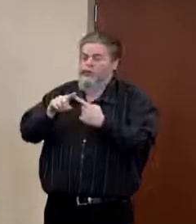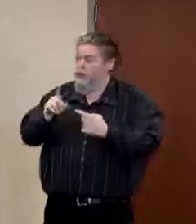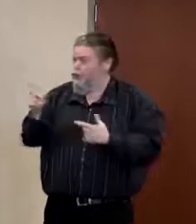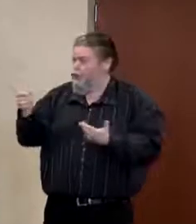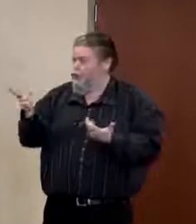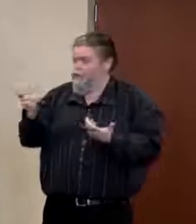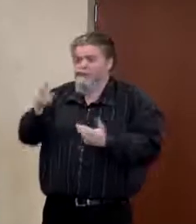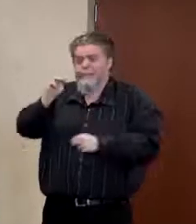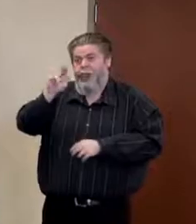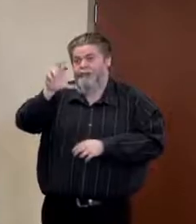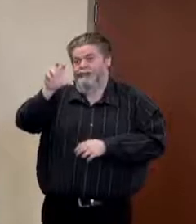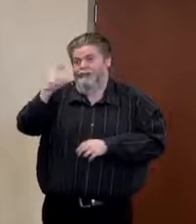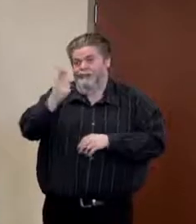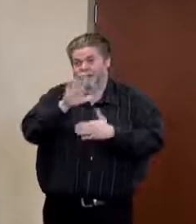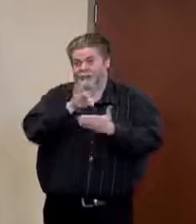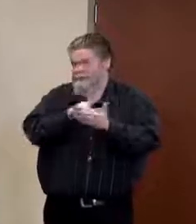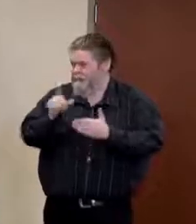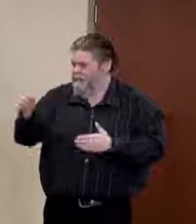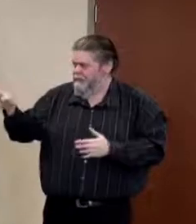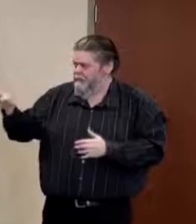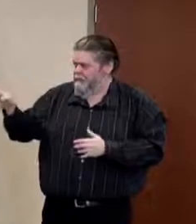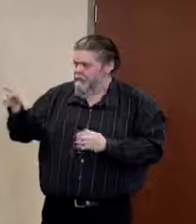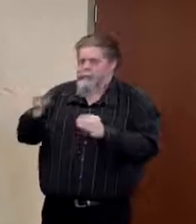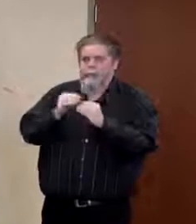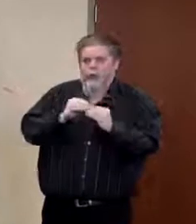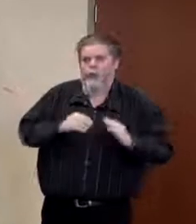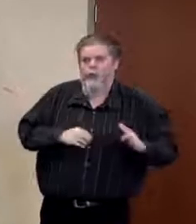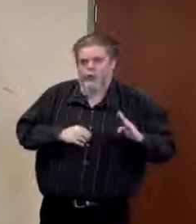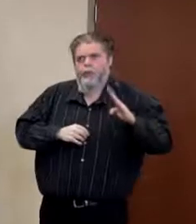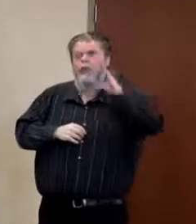to mid-March, this looks a lot more